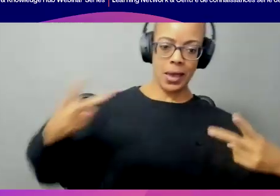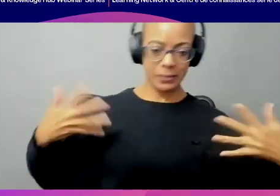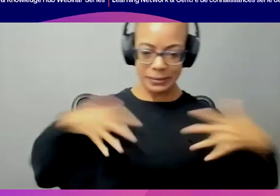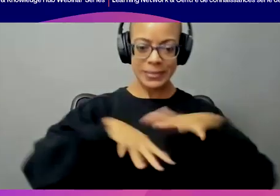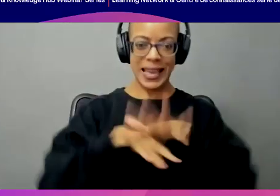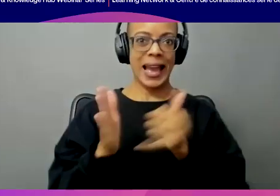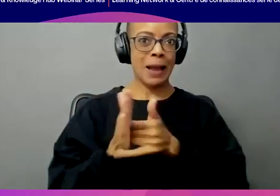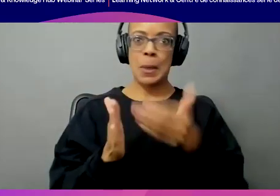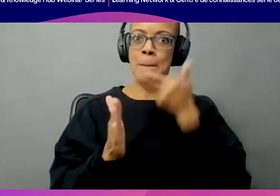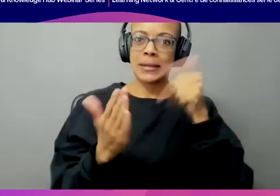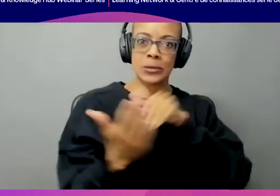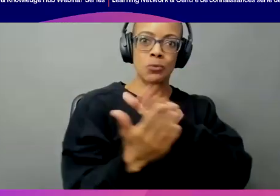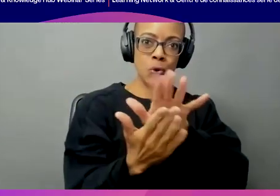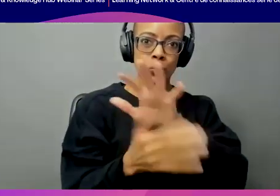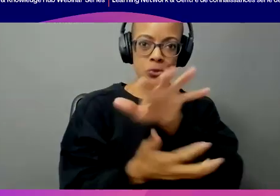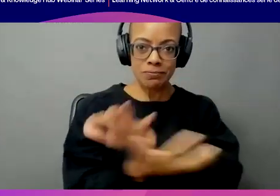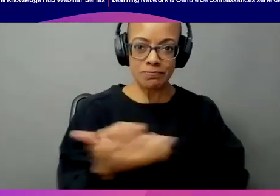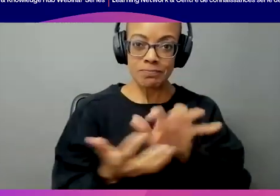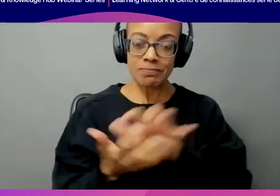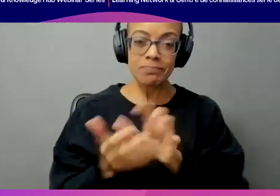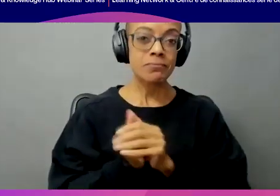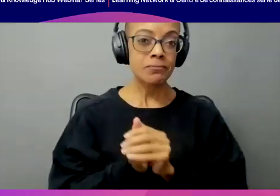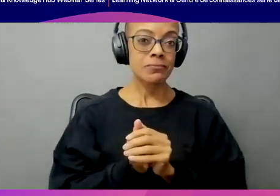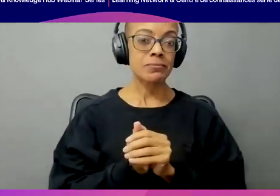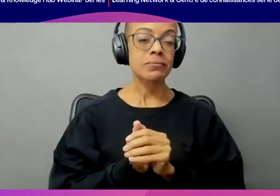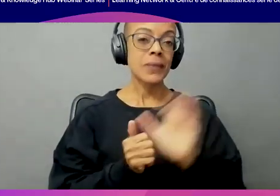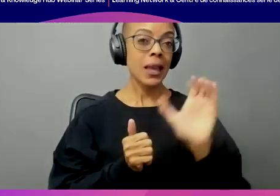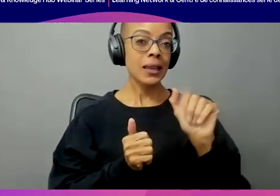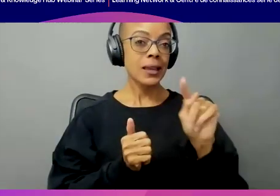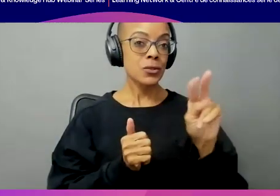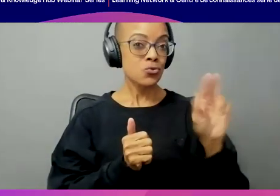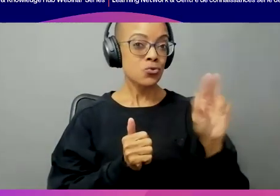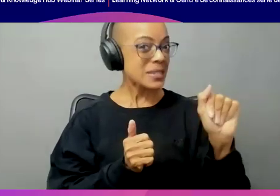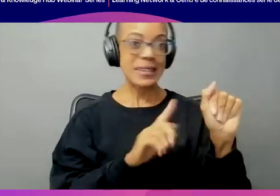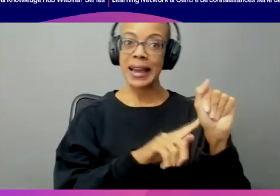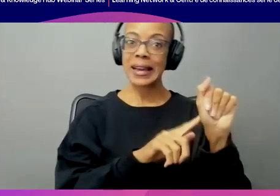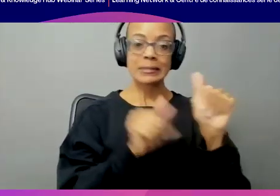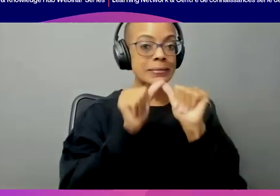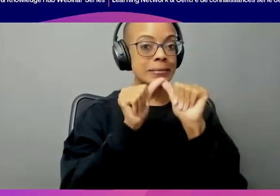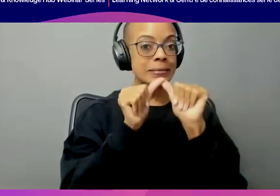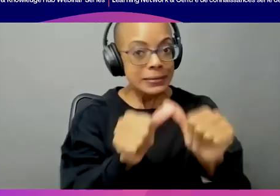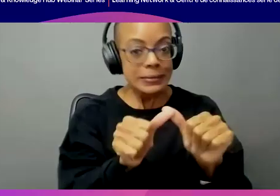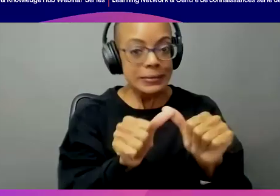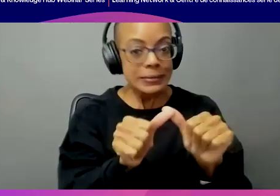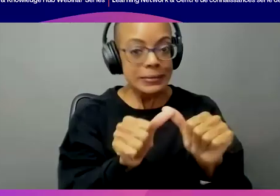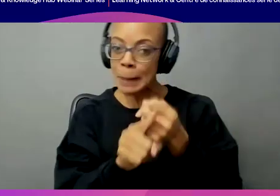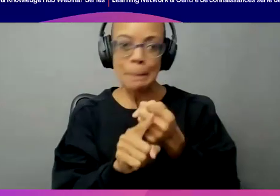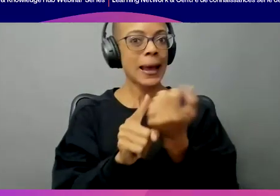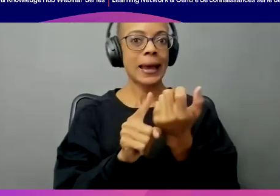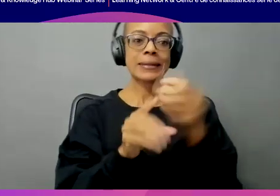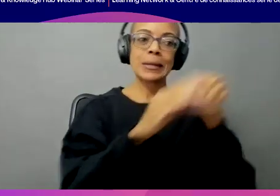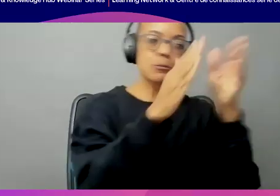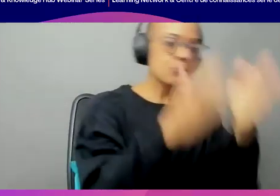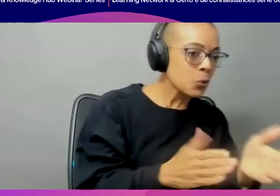you want to add around kind of sustainability, impact, this issue of in-person, online?